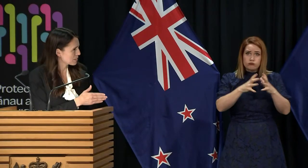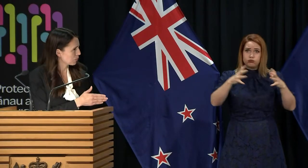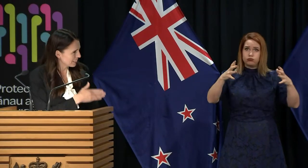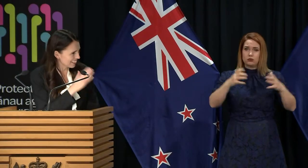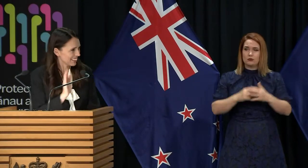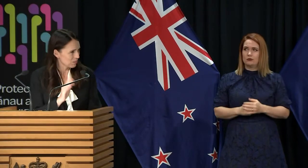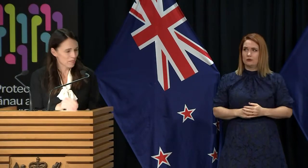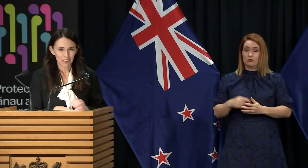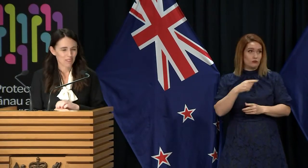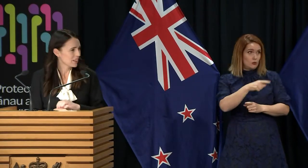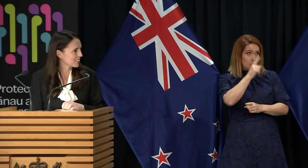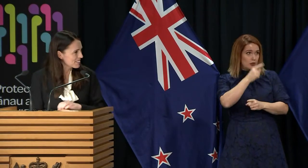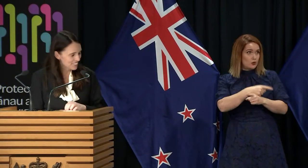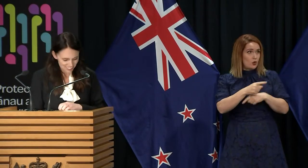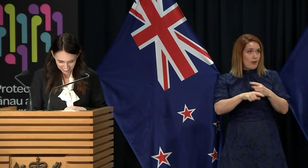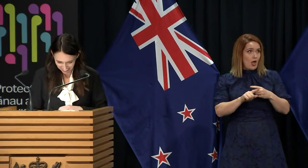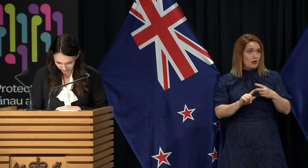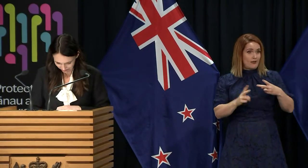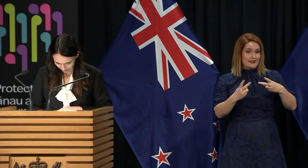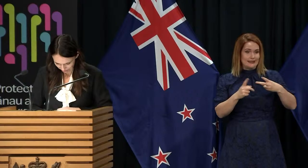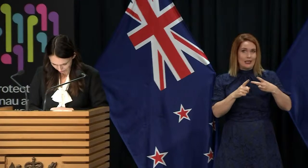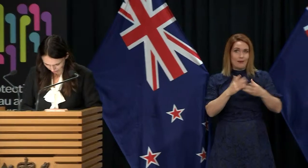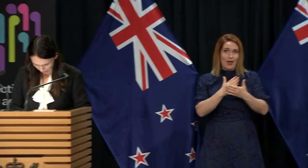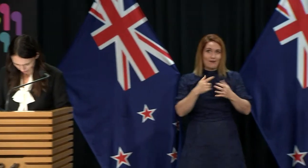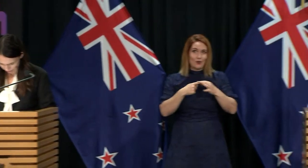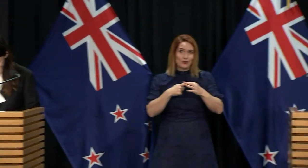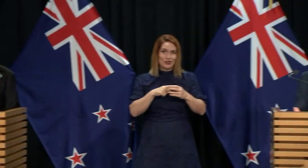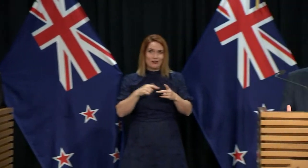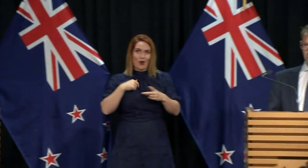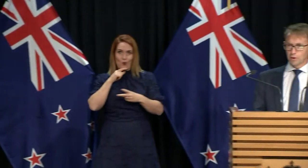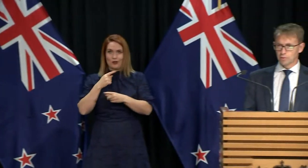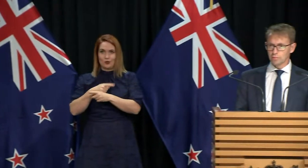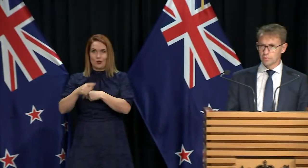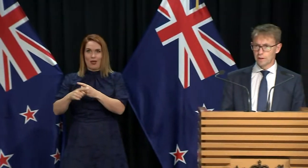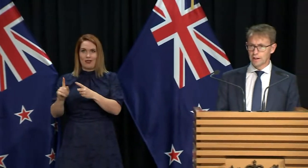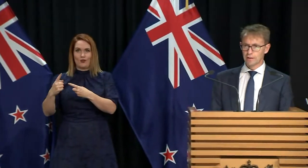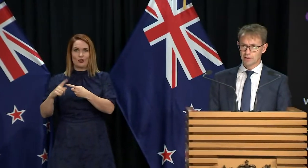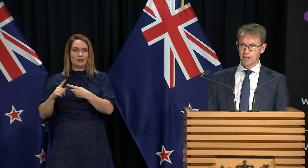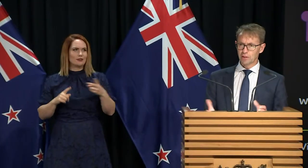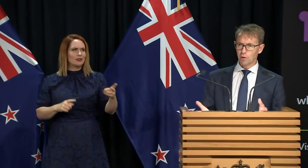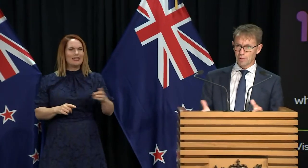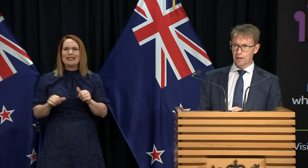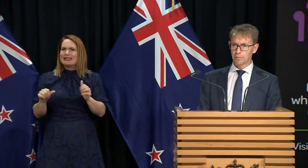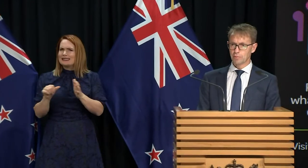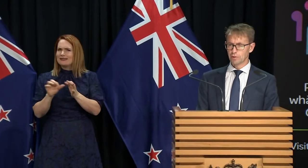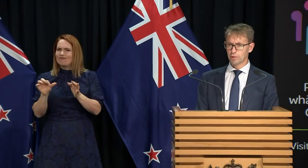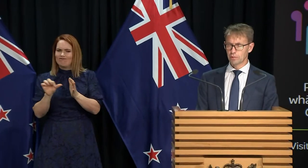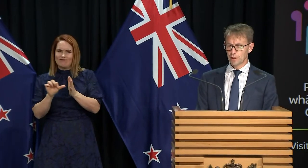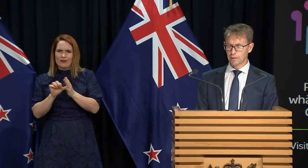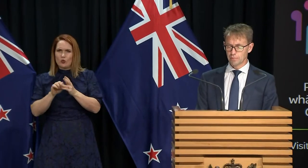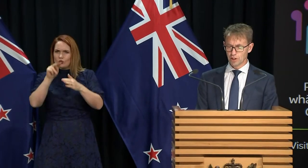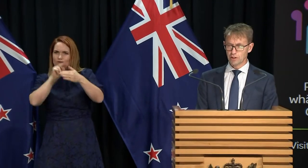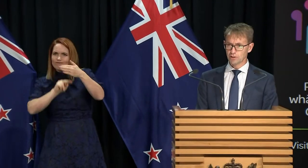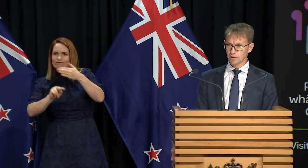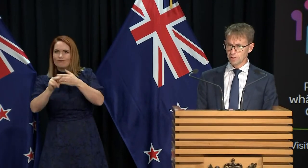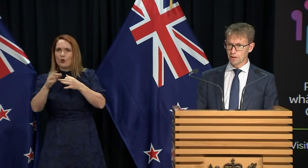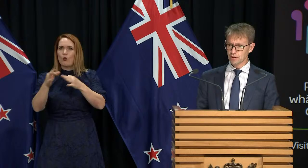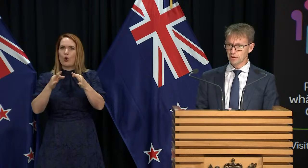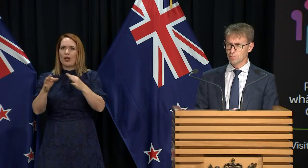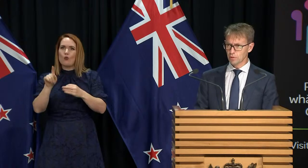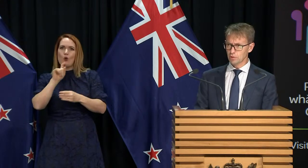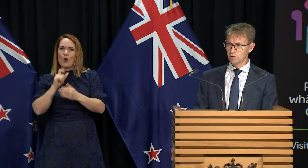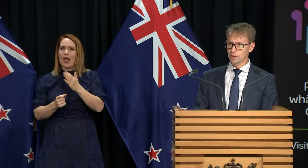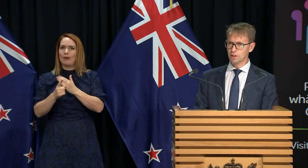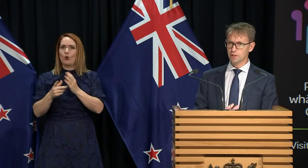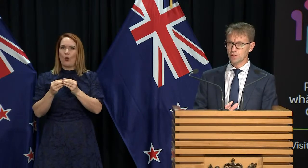Perhaps on the last point, and then maybe I'll come back on the first. Yes, well, it's difficult to model exactly what might happen with changes in the